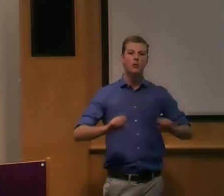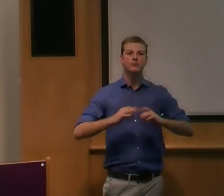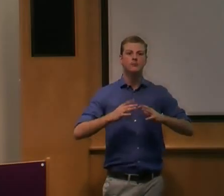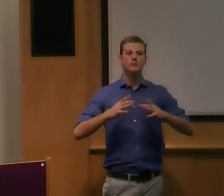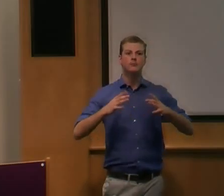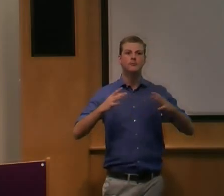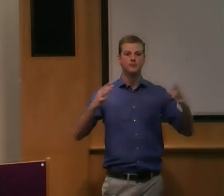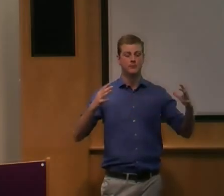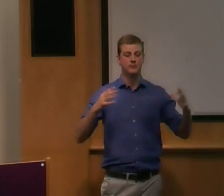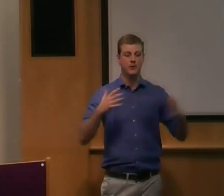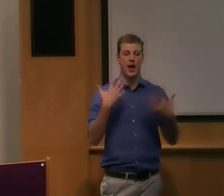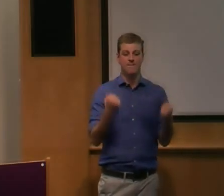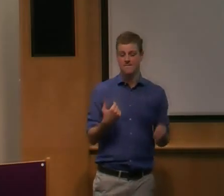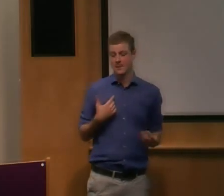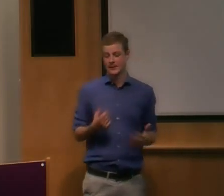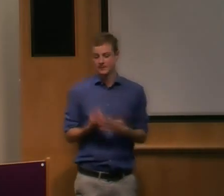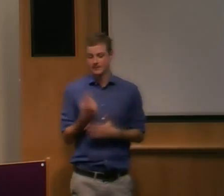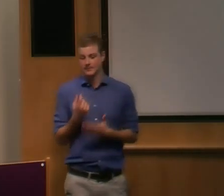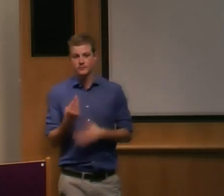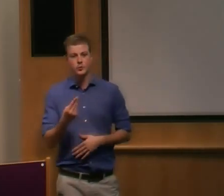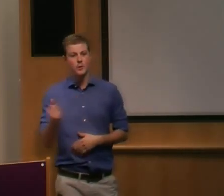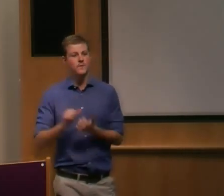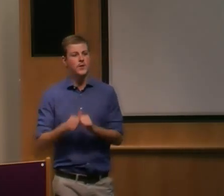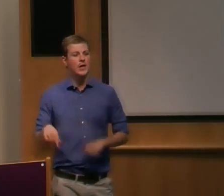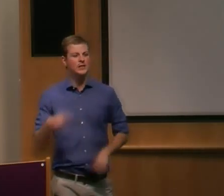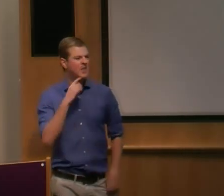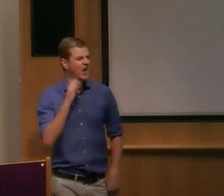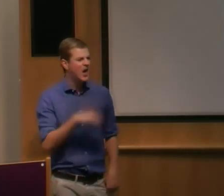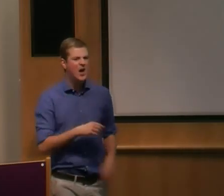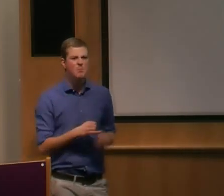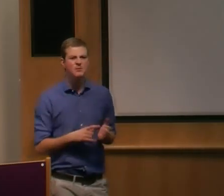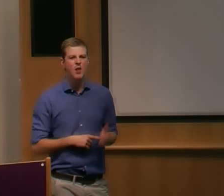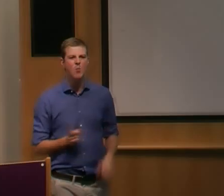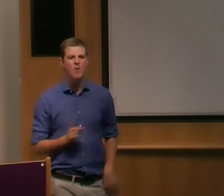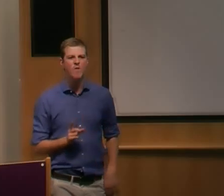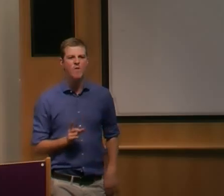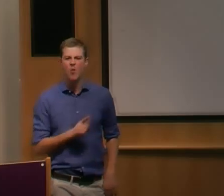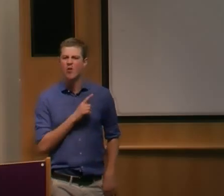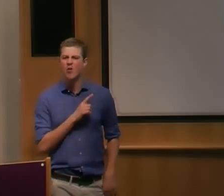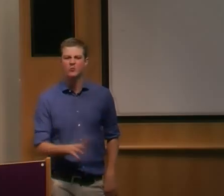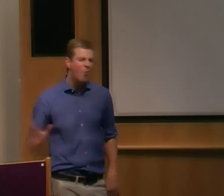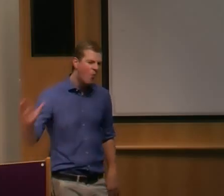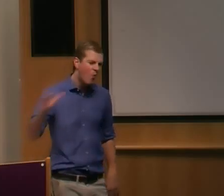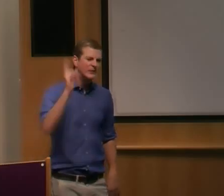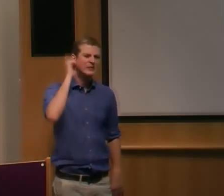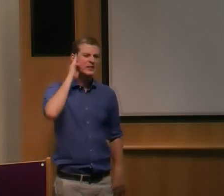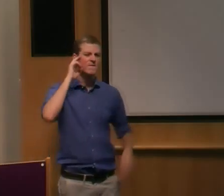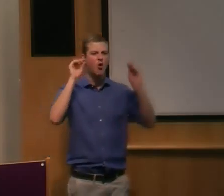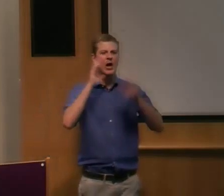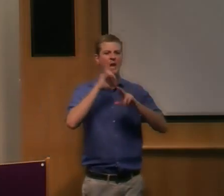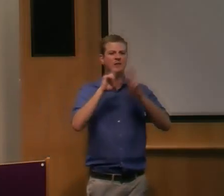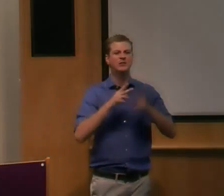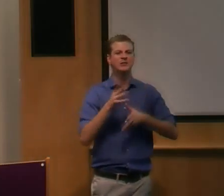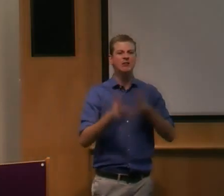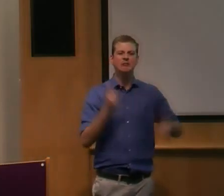One of the threats is that internationalisation. Some of my friends have said, you know, why don't